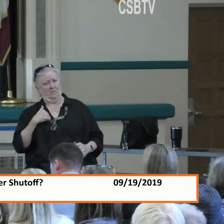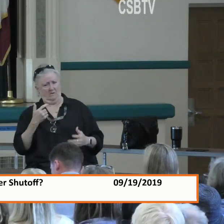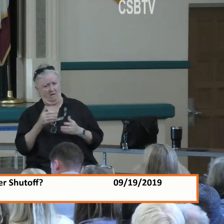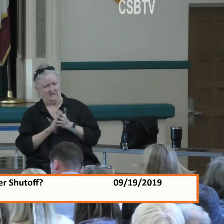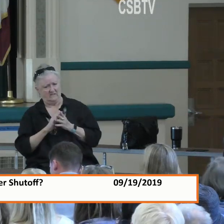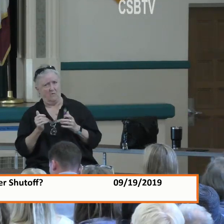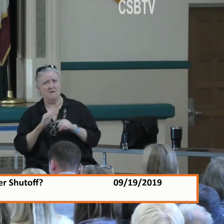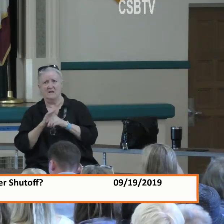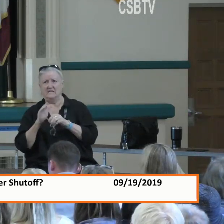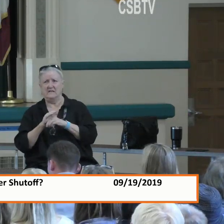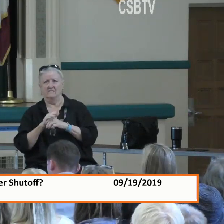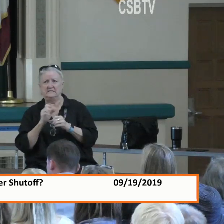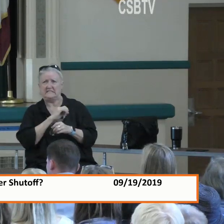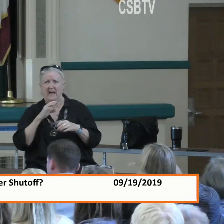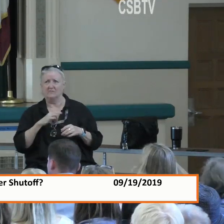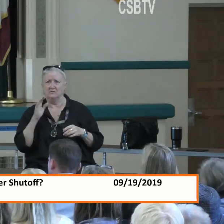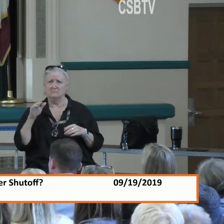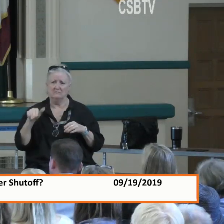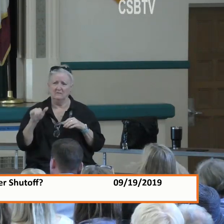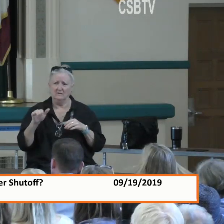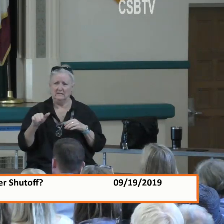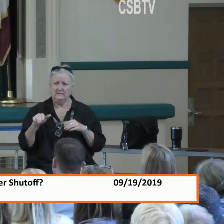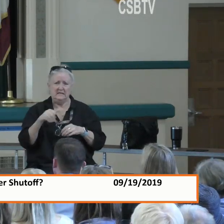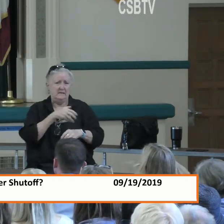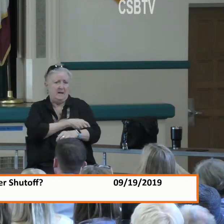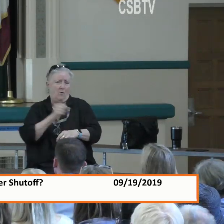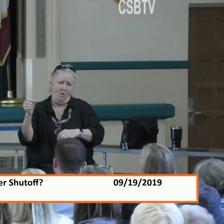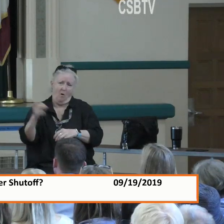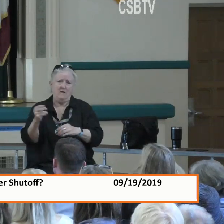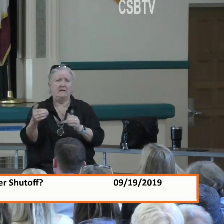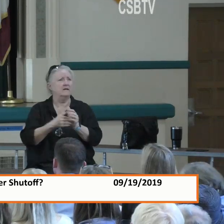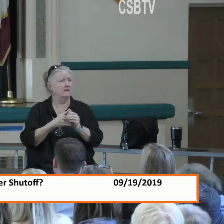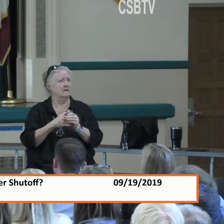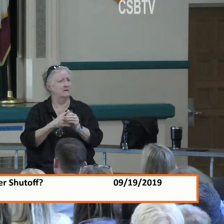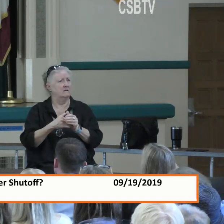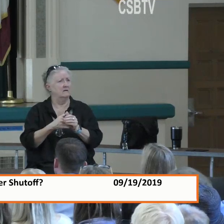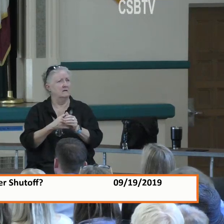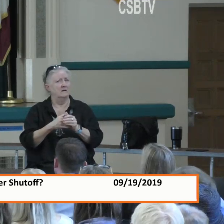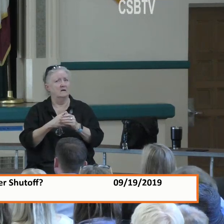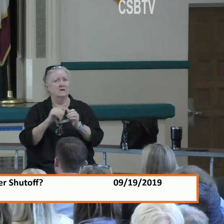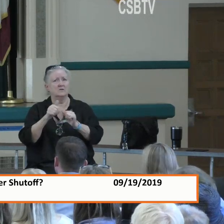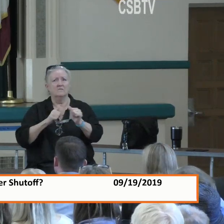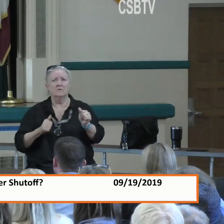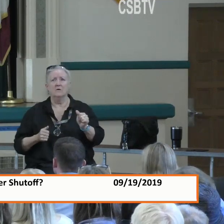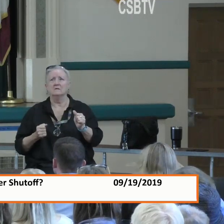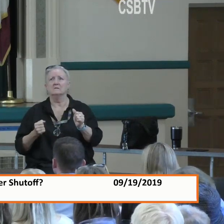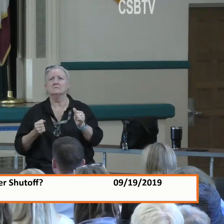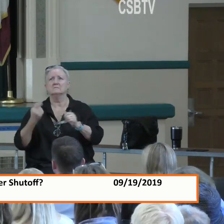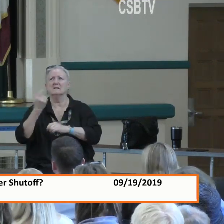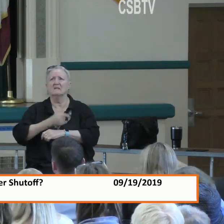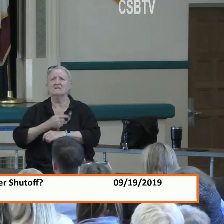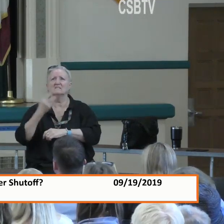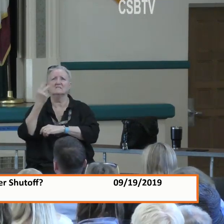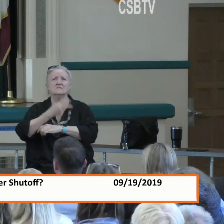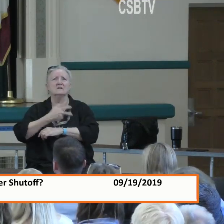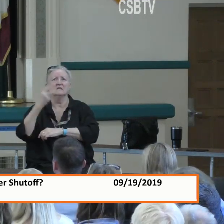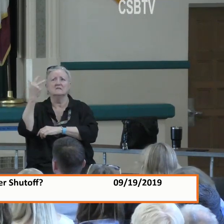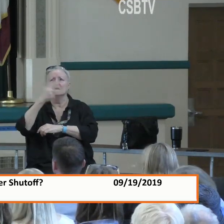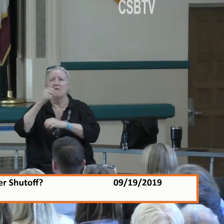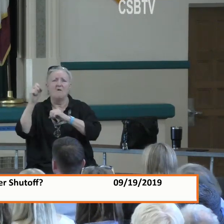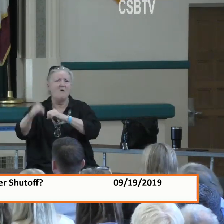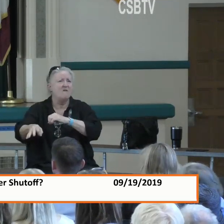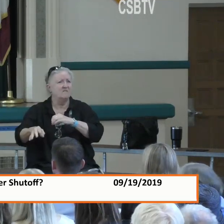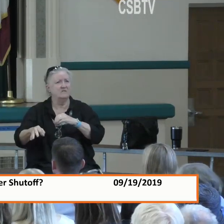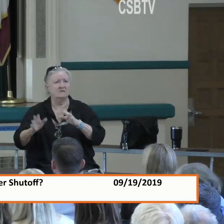that repowering could take place to avoid multiple day shutoffs, which